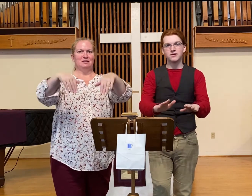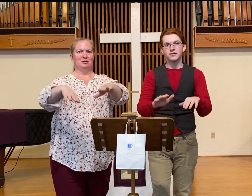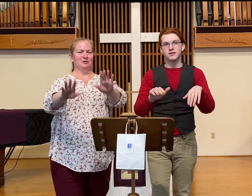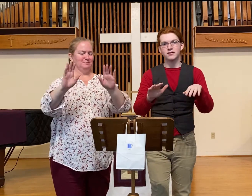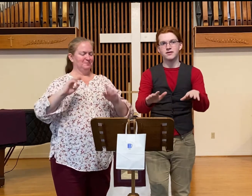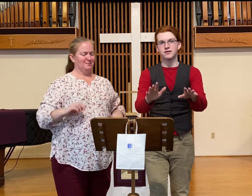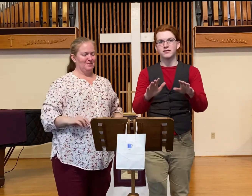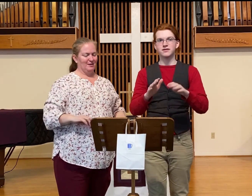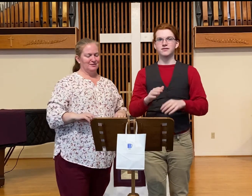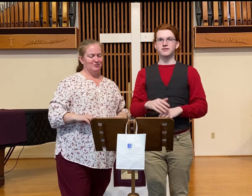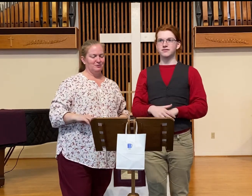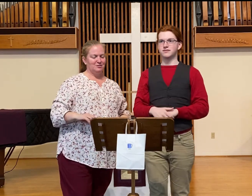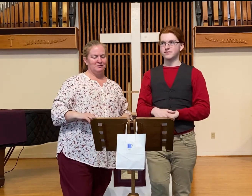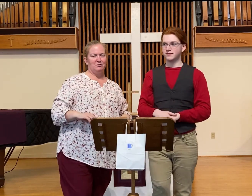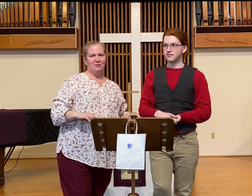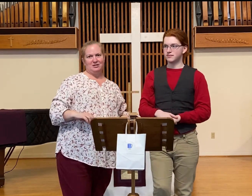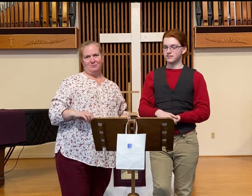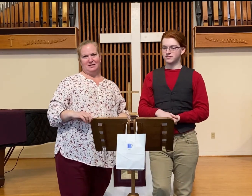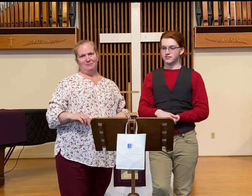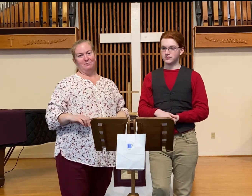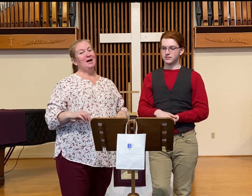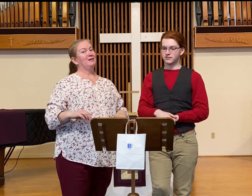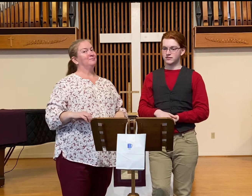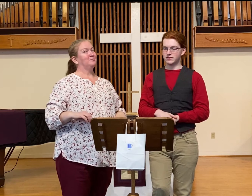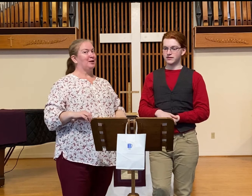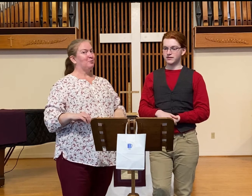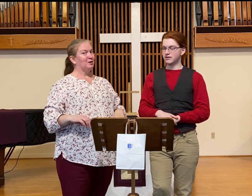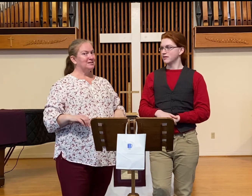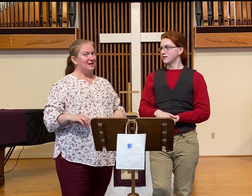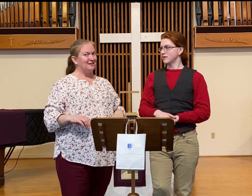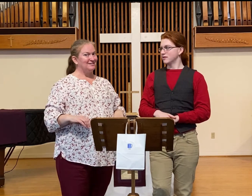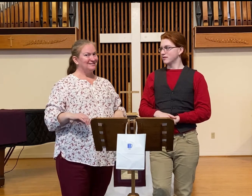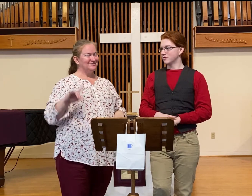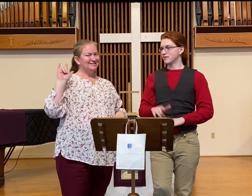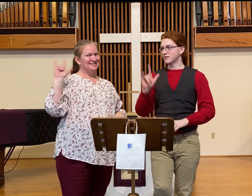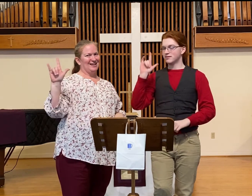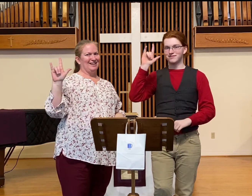similar. So those go in my top 10. But my number one sign, I love you.